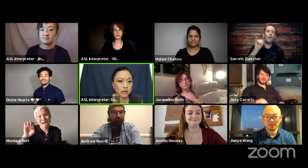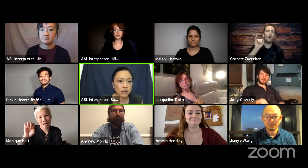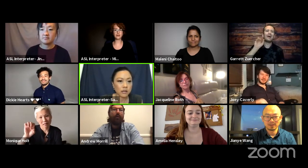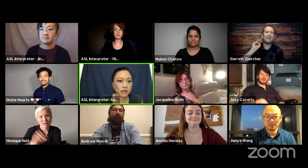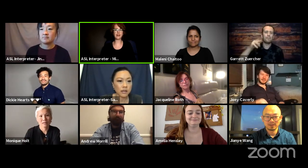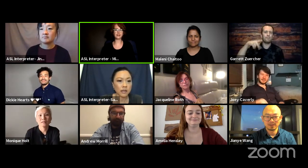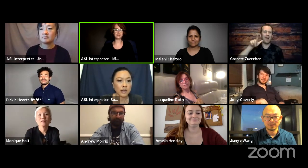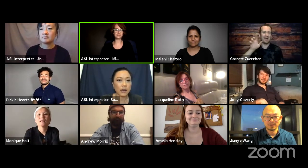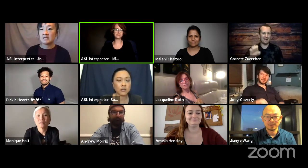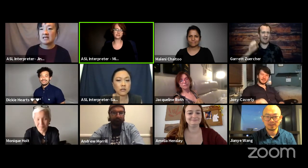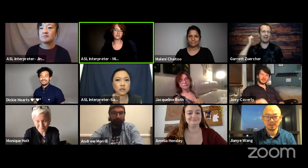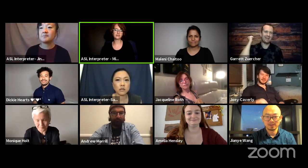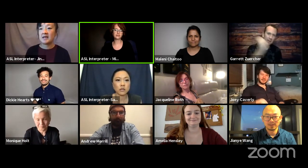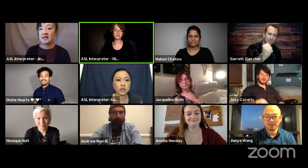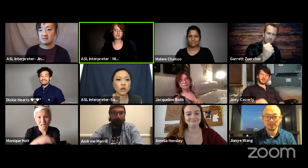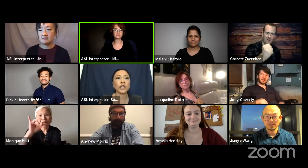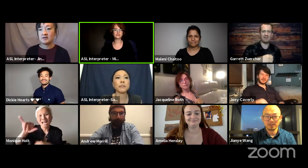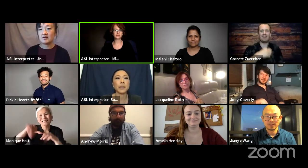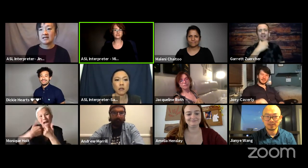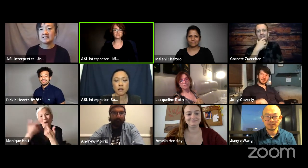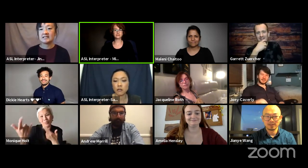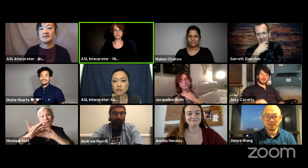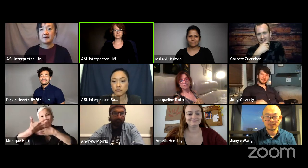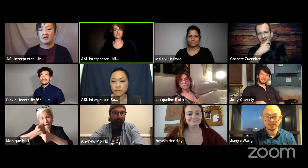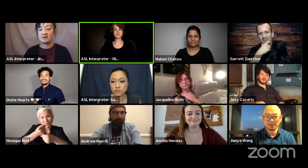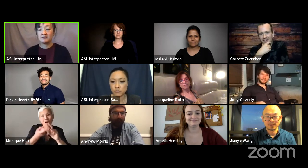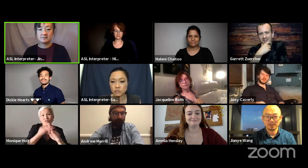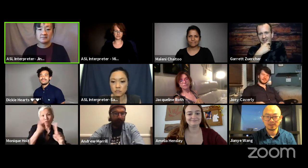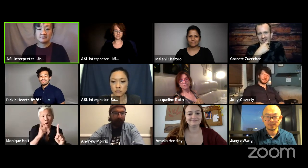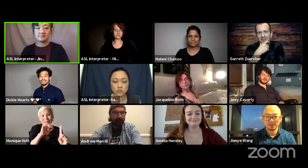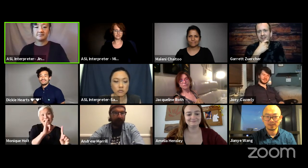To impale. Impale. Okay, to impale.